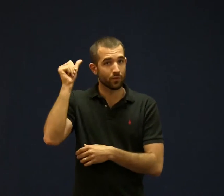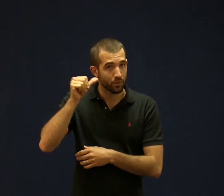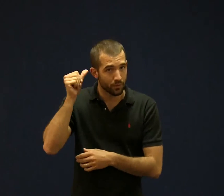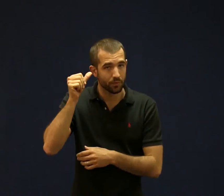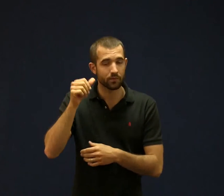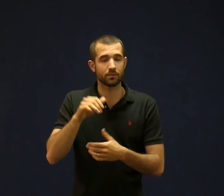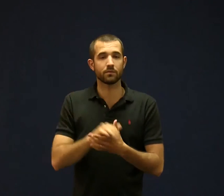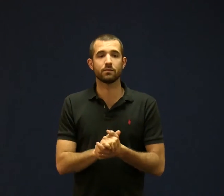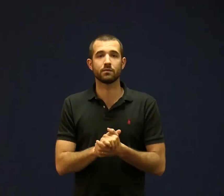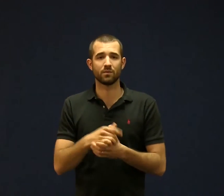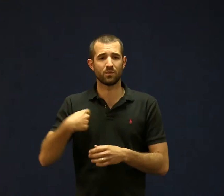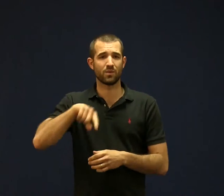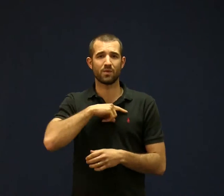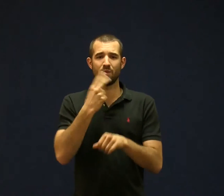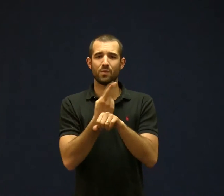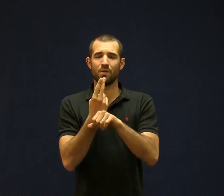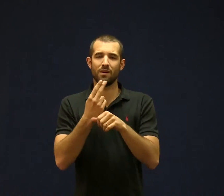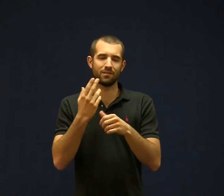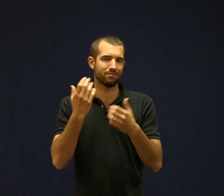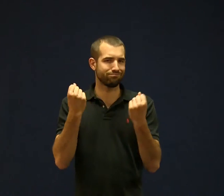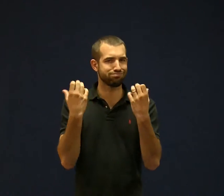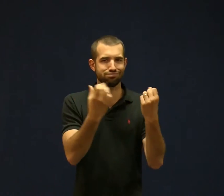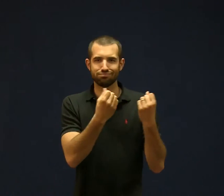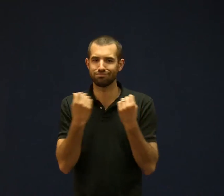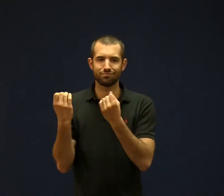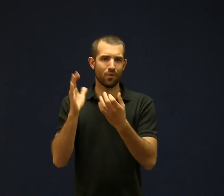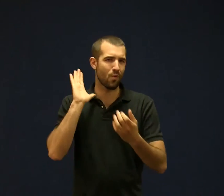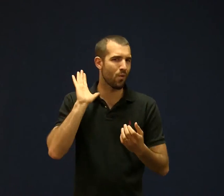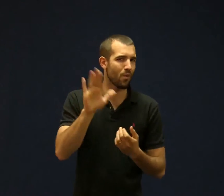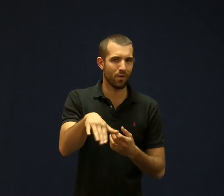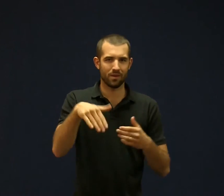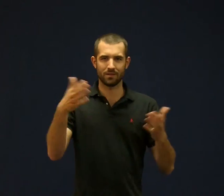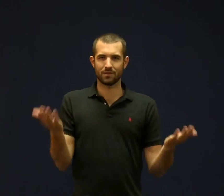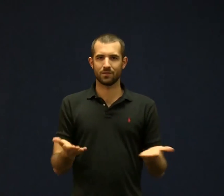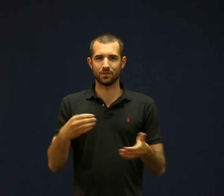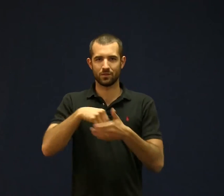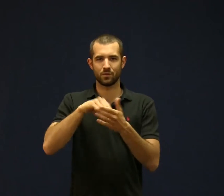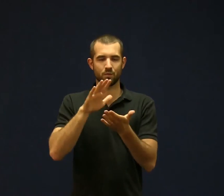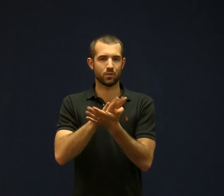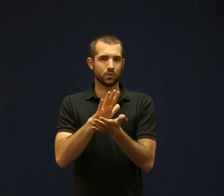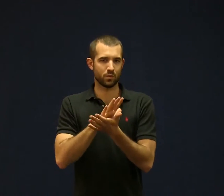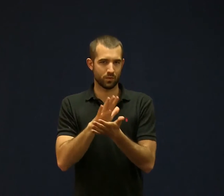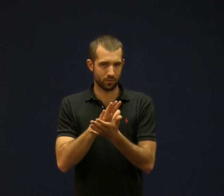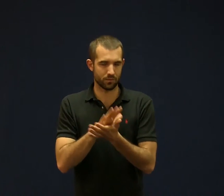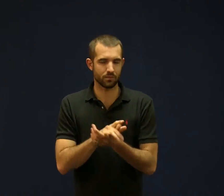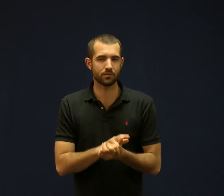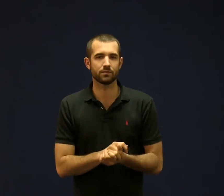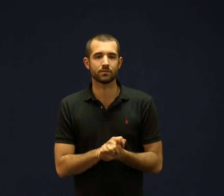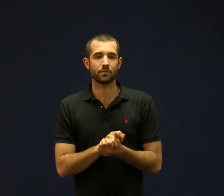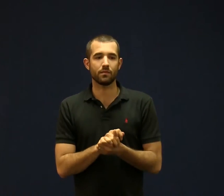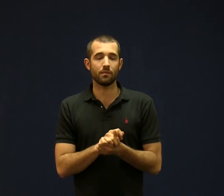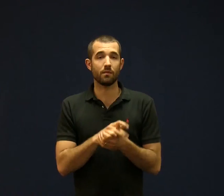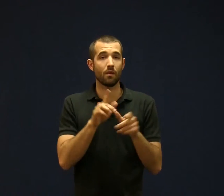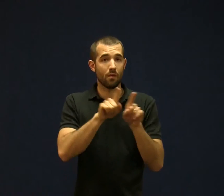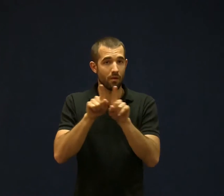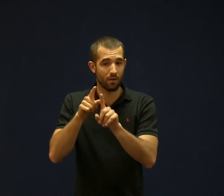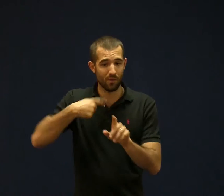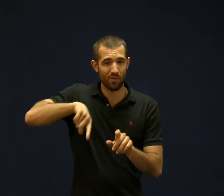language, OT, PT. We have a social worker on staff as well as an audiologist. The language of instruction is American